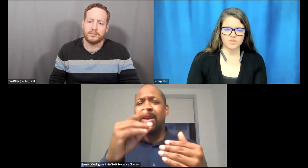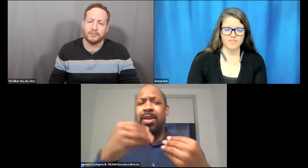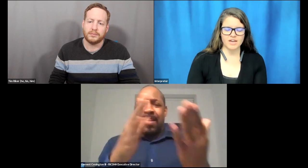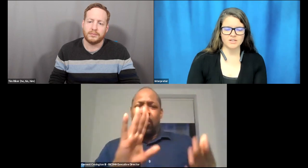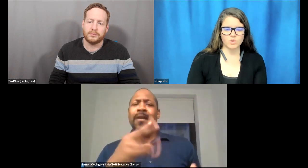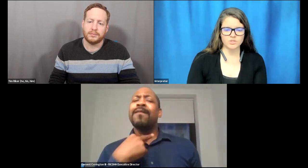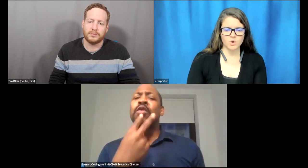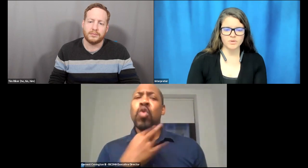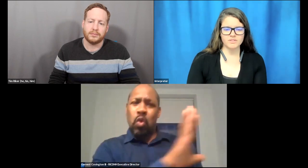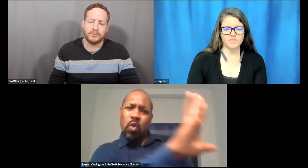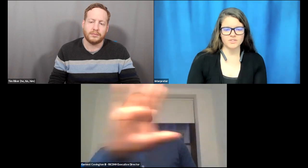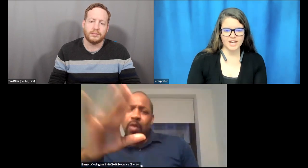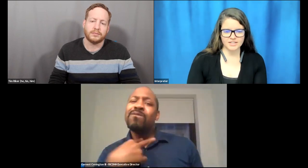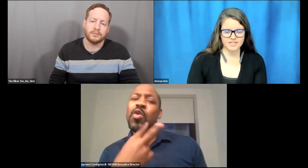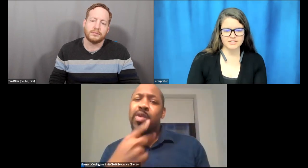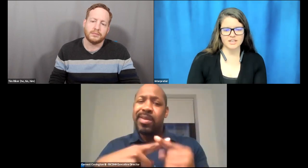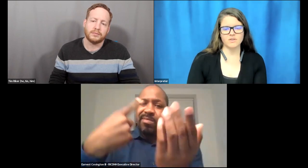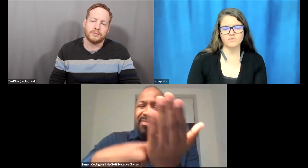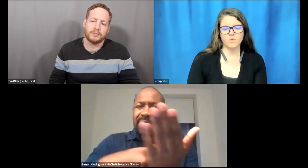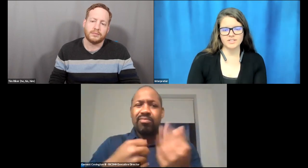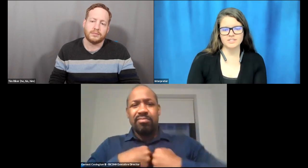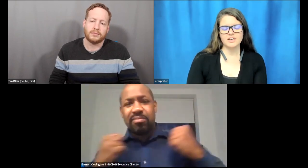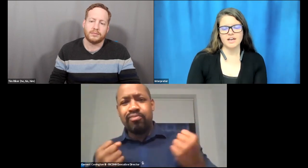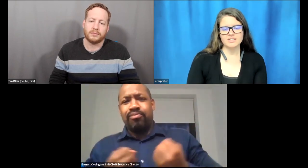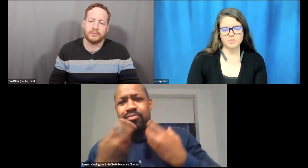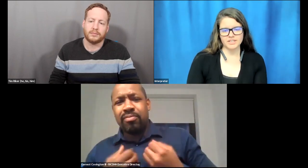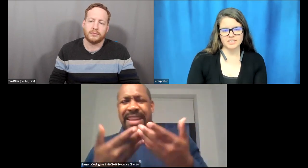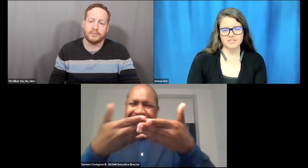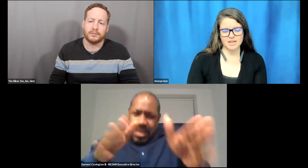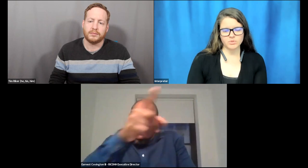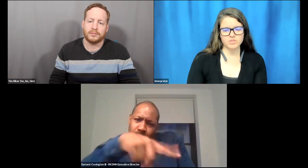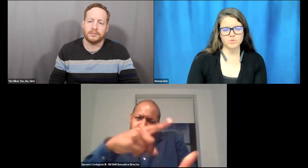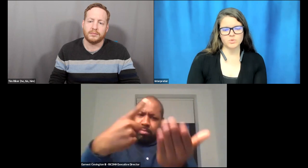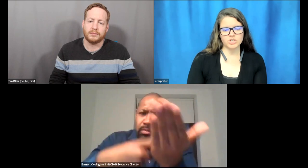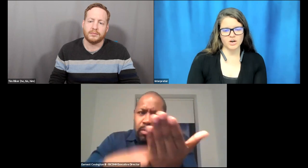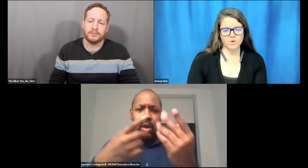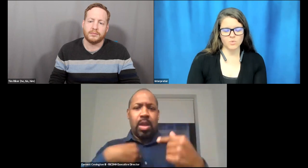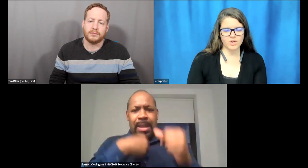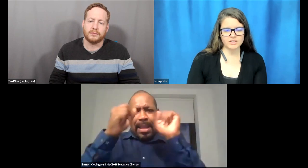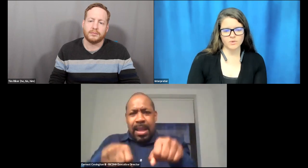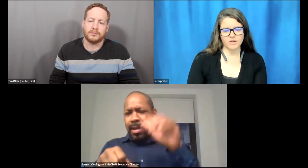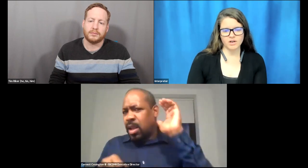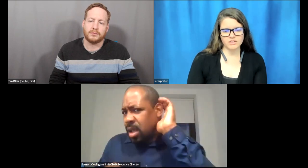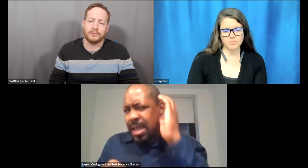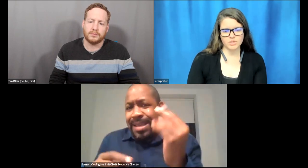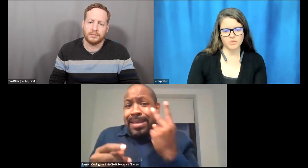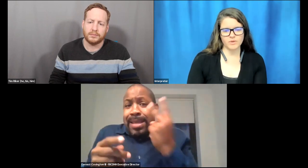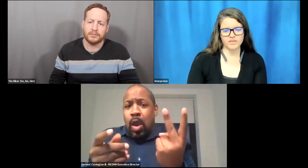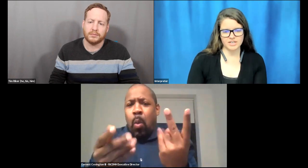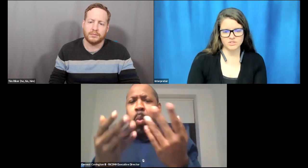that that door is open, that there's access, and their voice has a place at the table to share what is going on in the community, what the needs